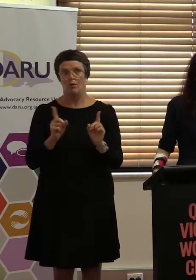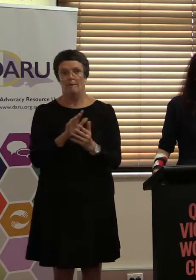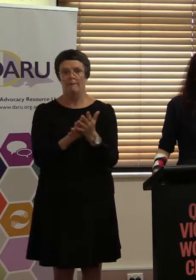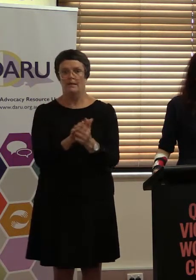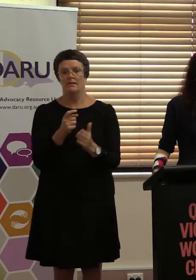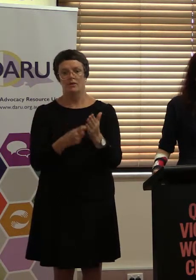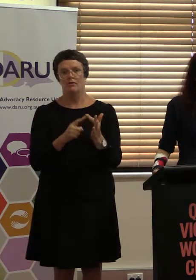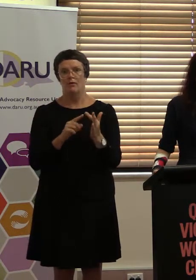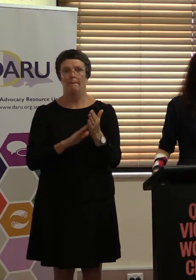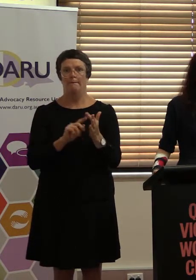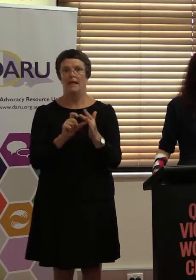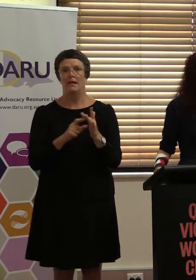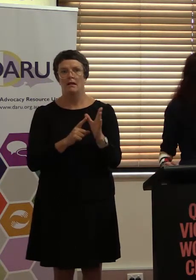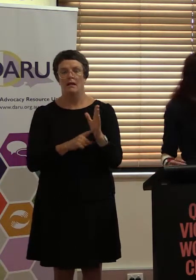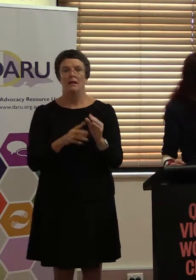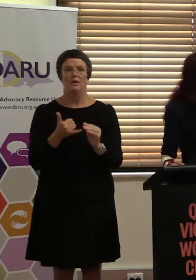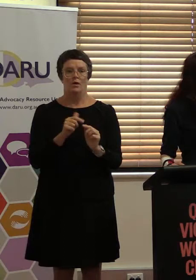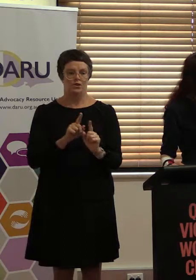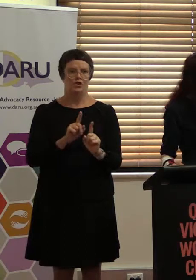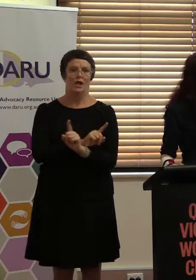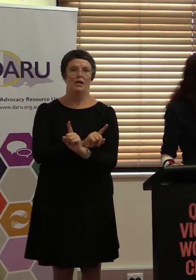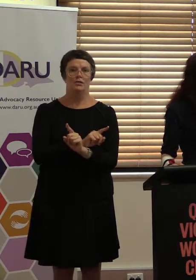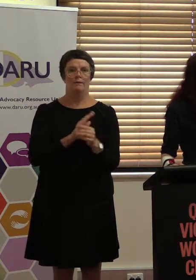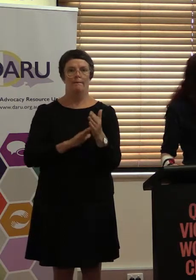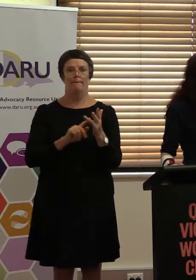what a modified curriculum means.